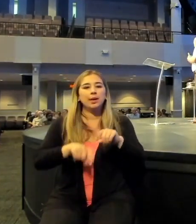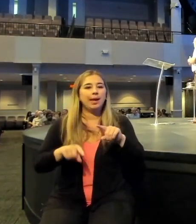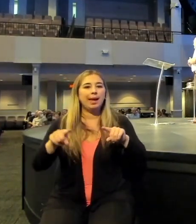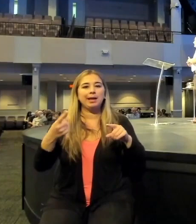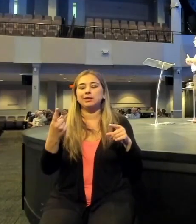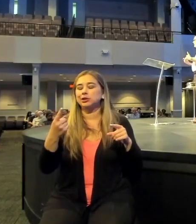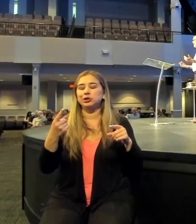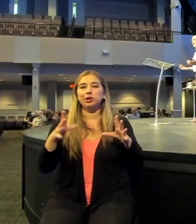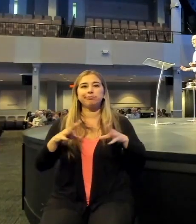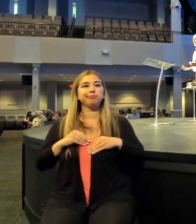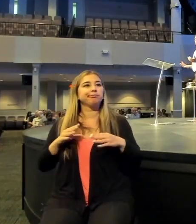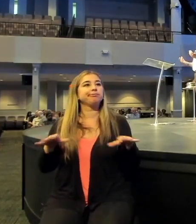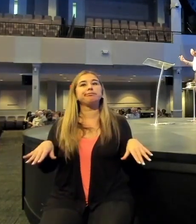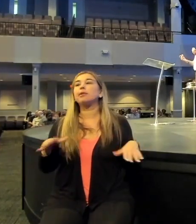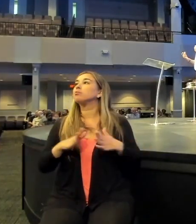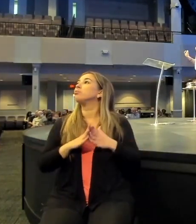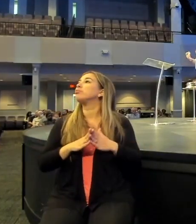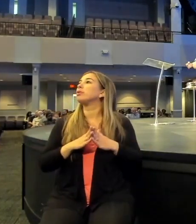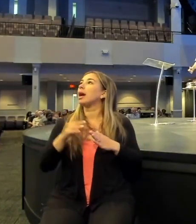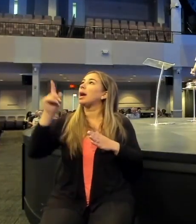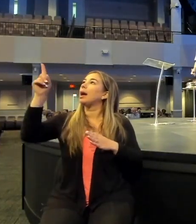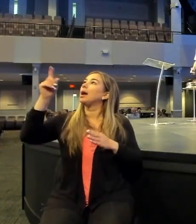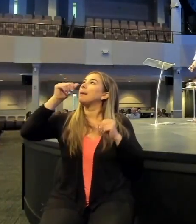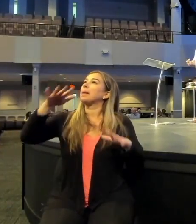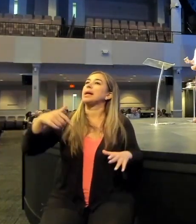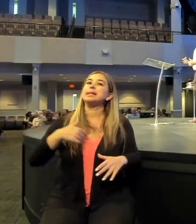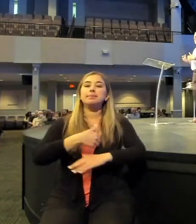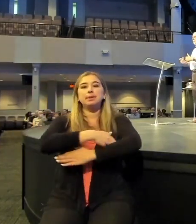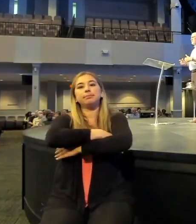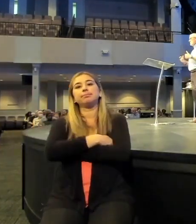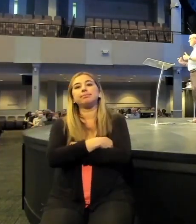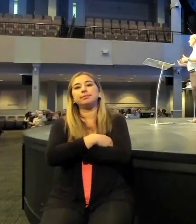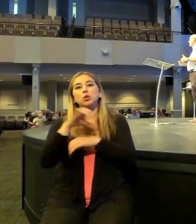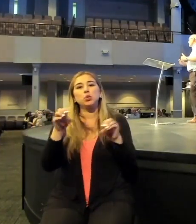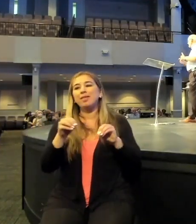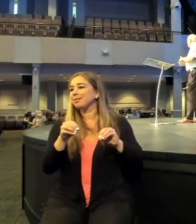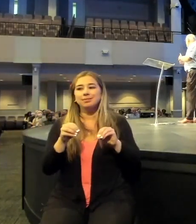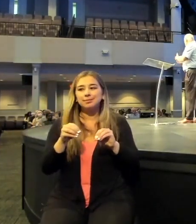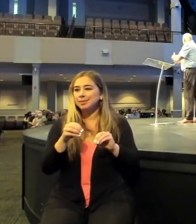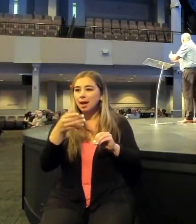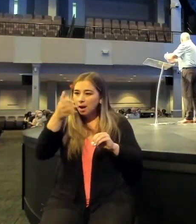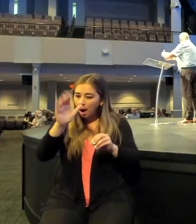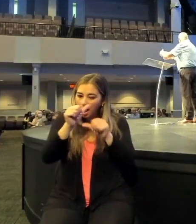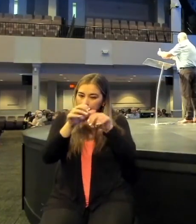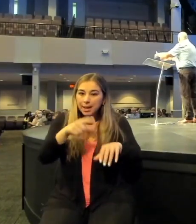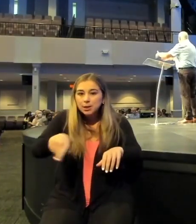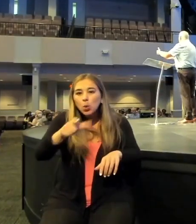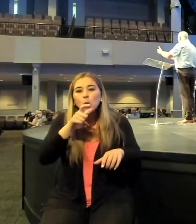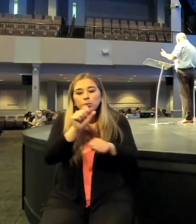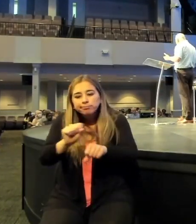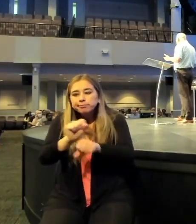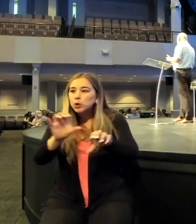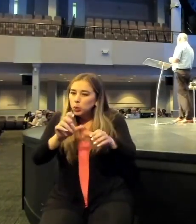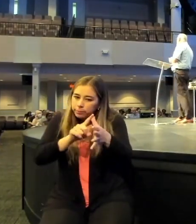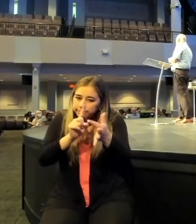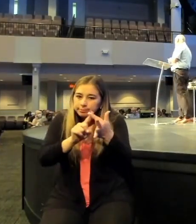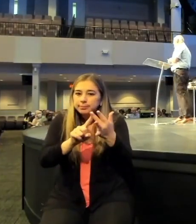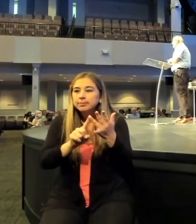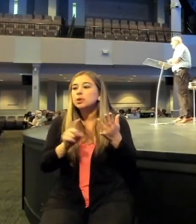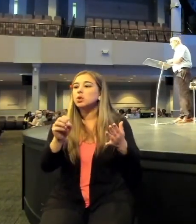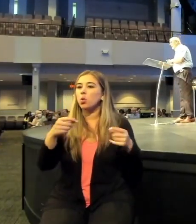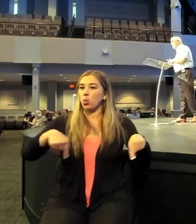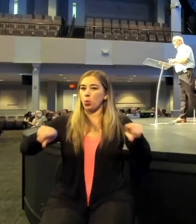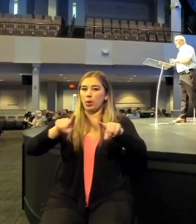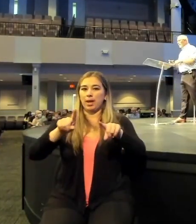back passively and pray for God to bless you. God blesses people who do certain things in their life. And so we have a